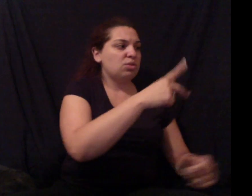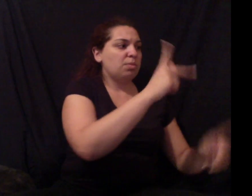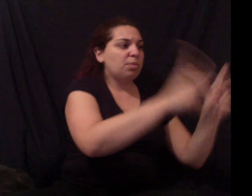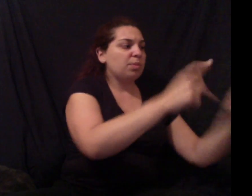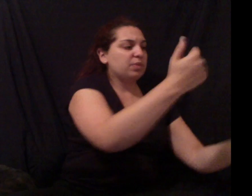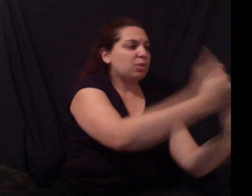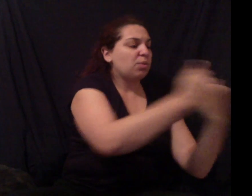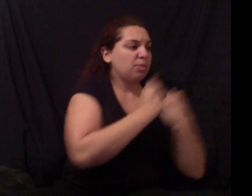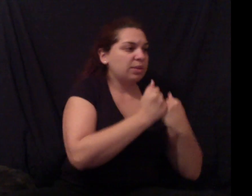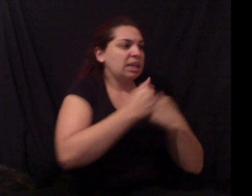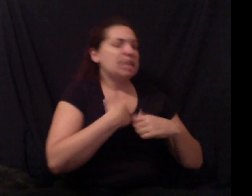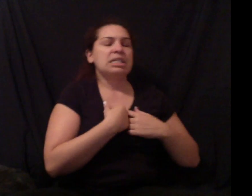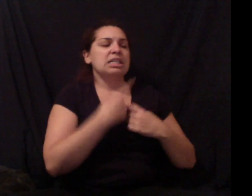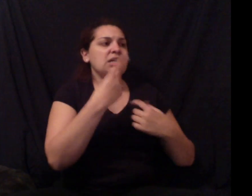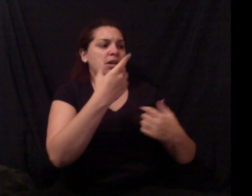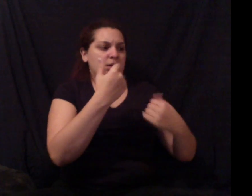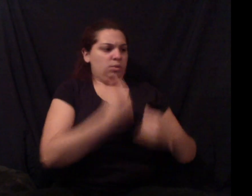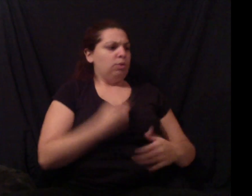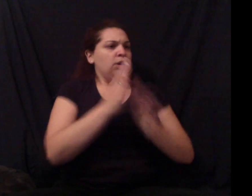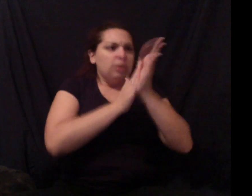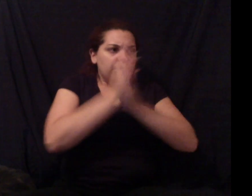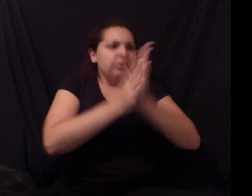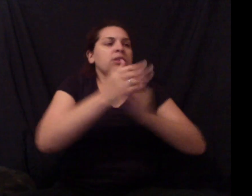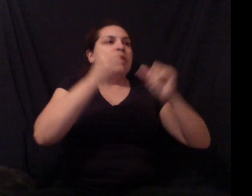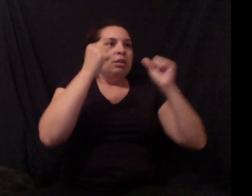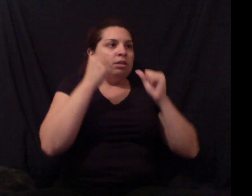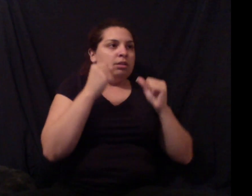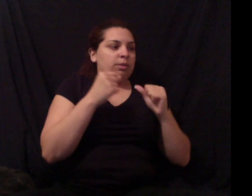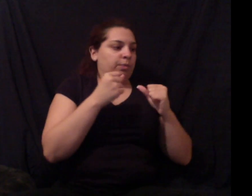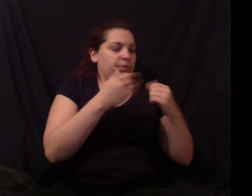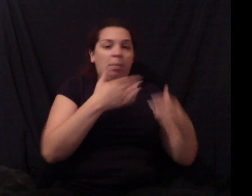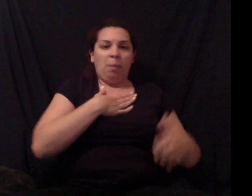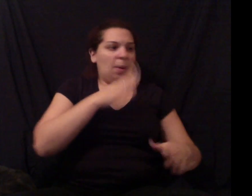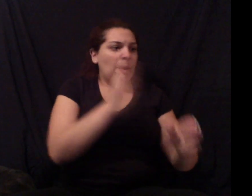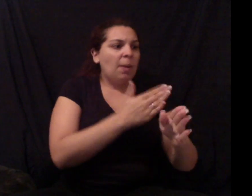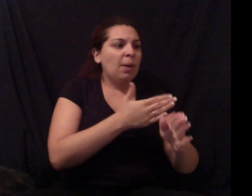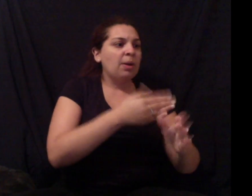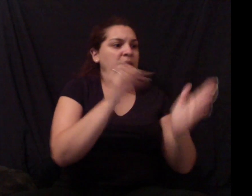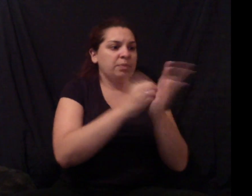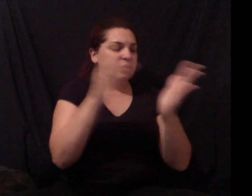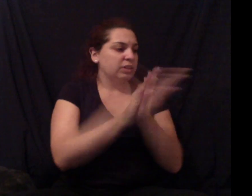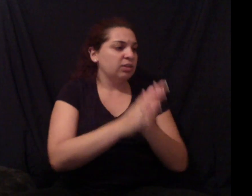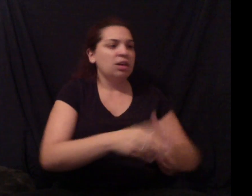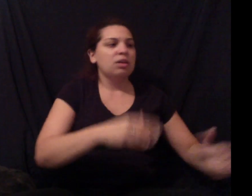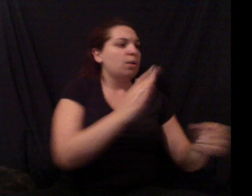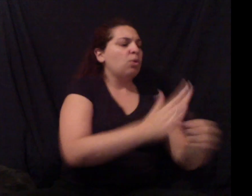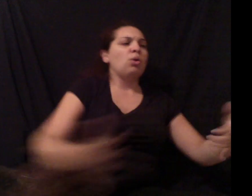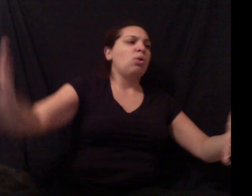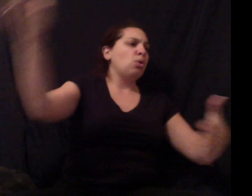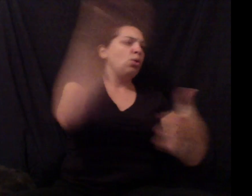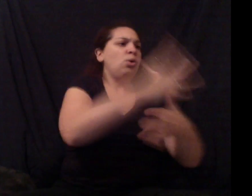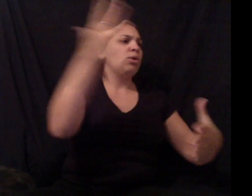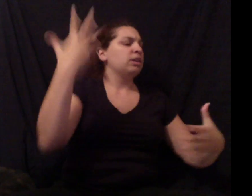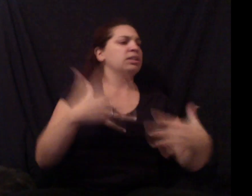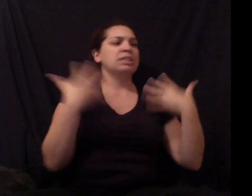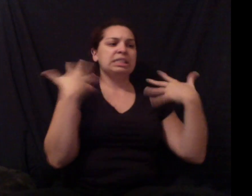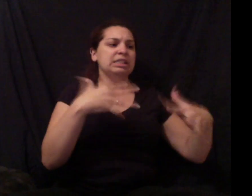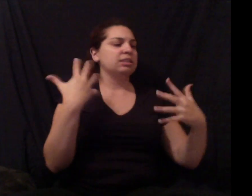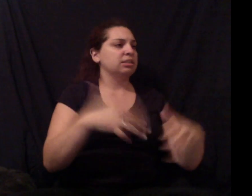put it back into what I'm doing, which, either recording gear. I don't know. For a guy like me, it's